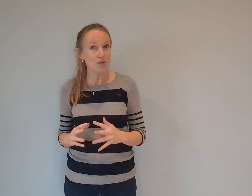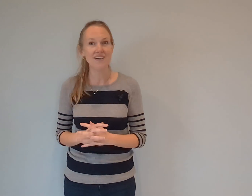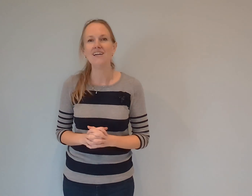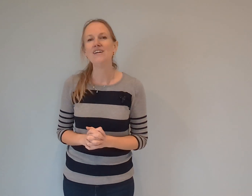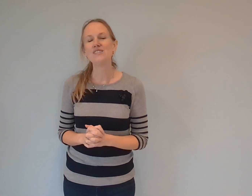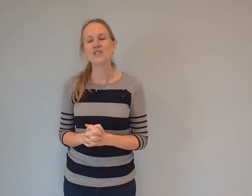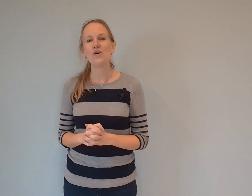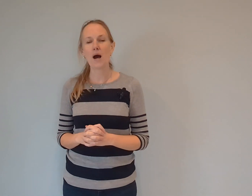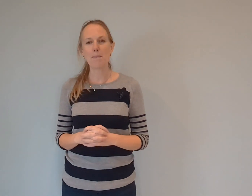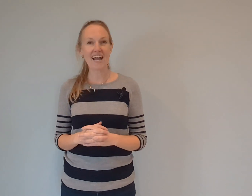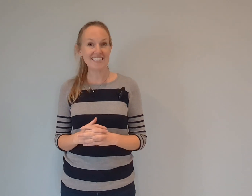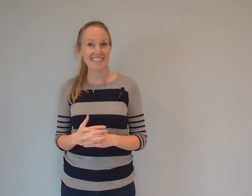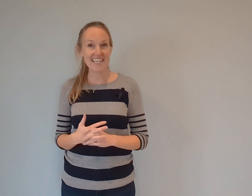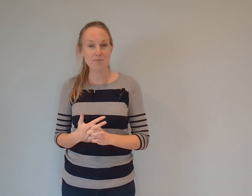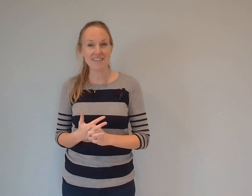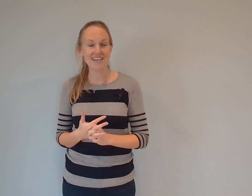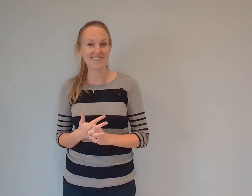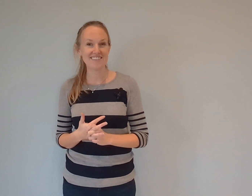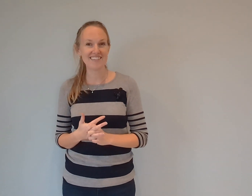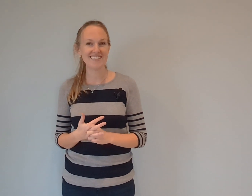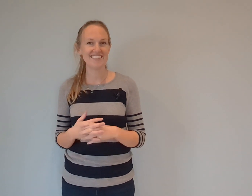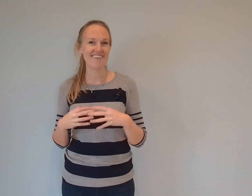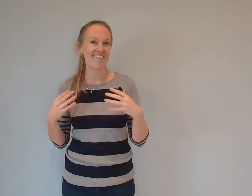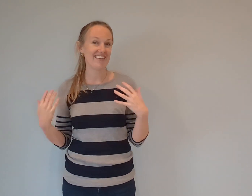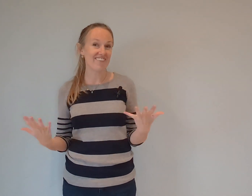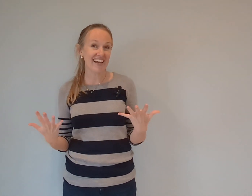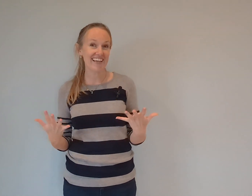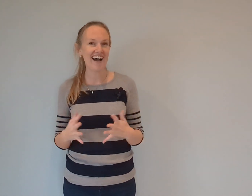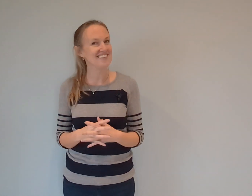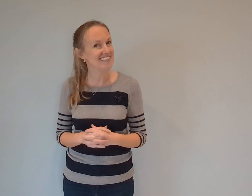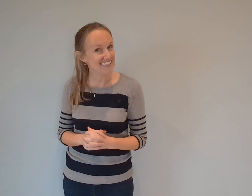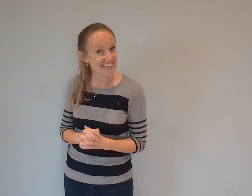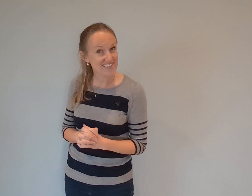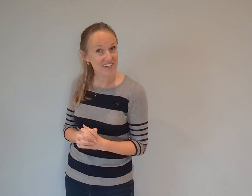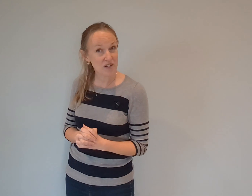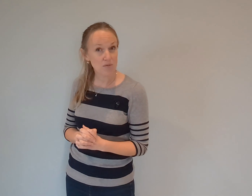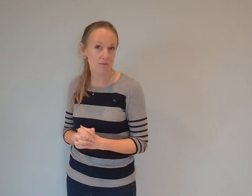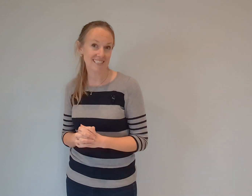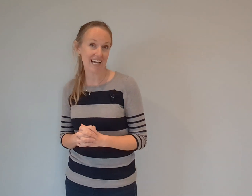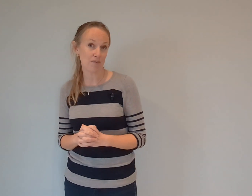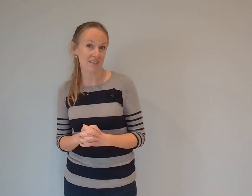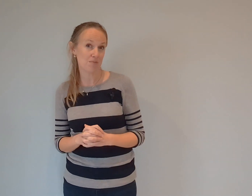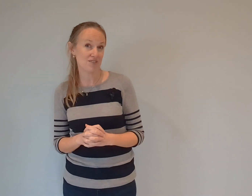do. So practice that as many times as you need to. And when you're ready, I'll see you in the next video when we sign with the